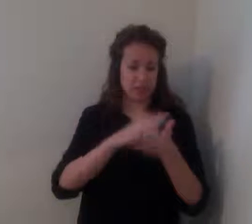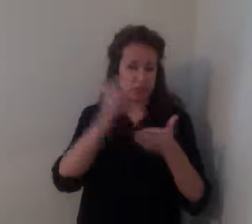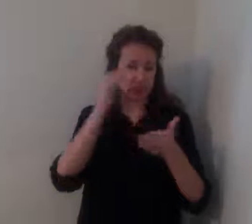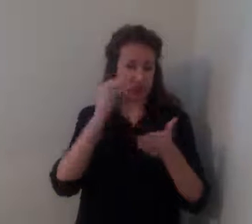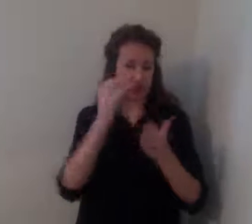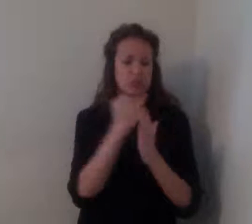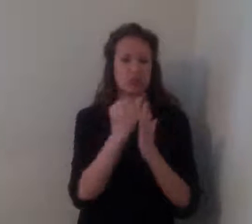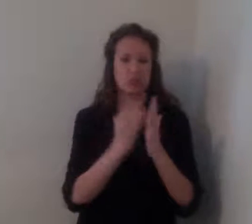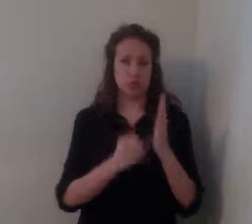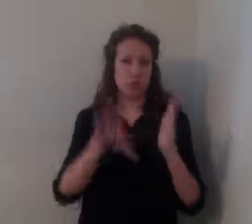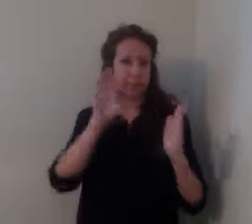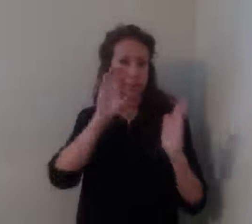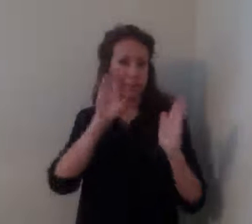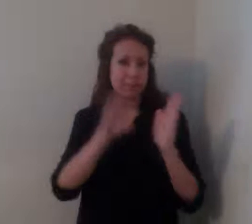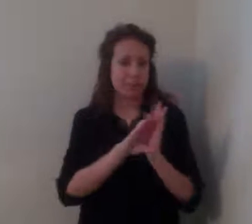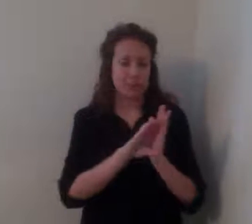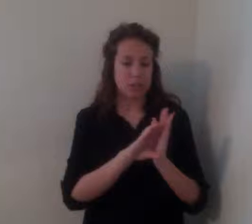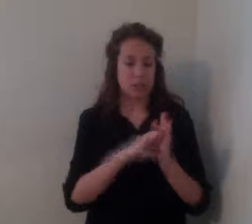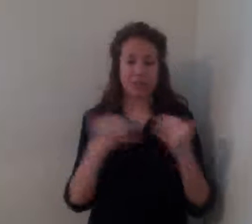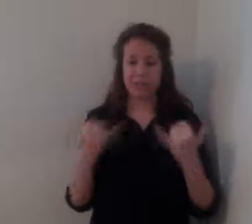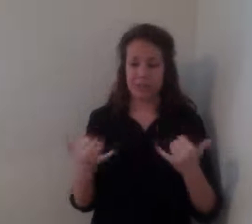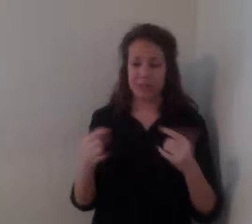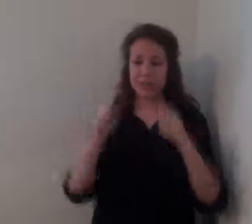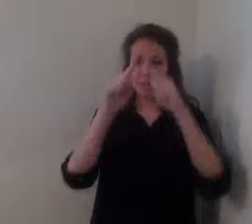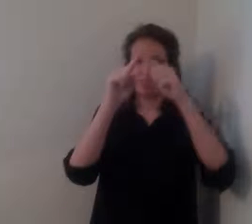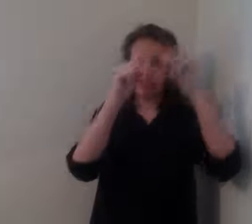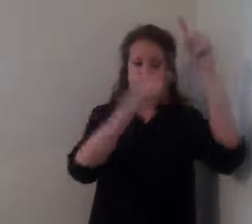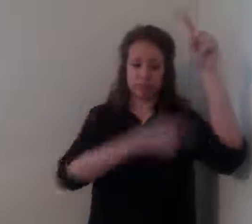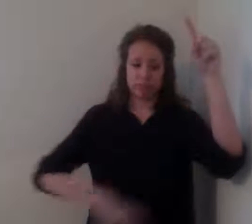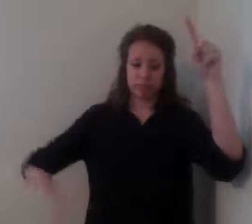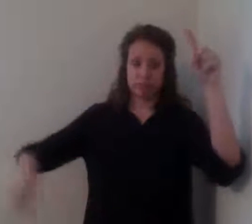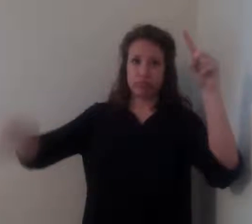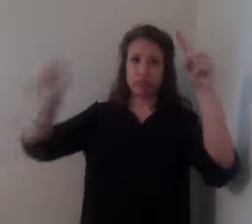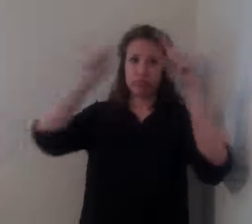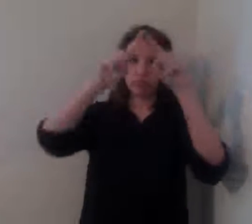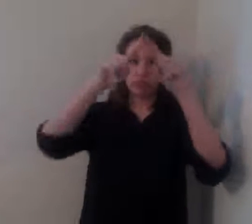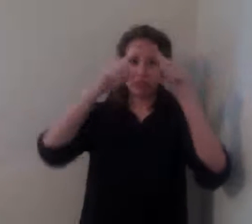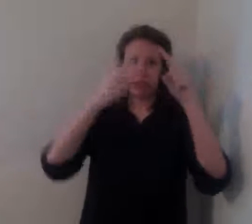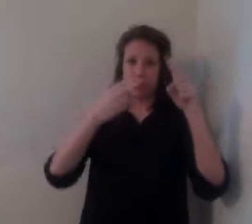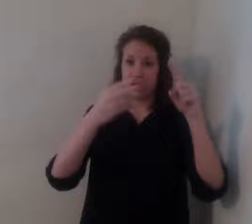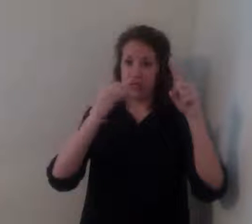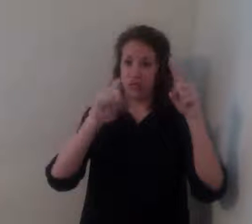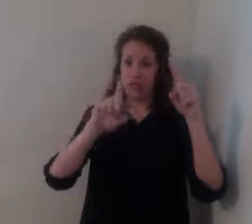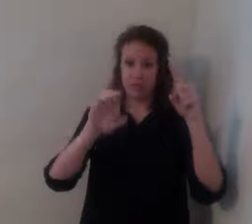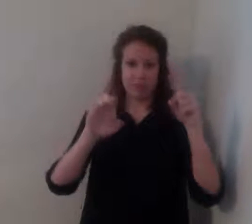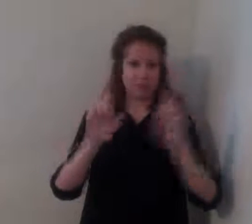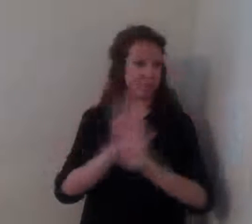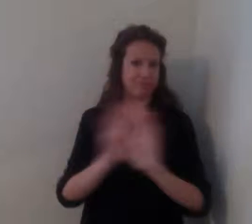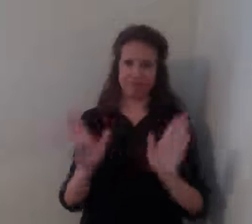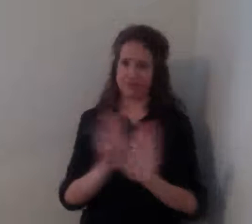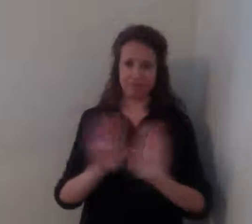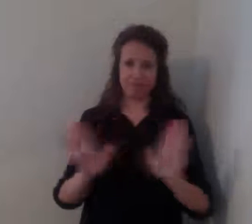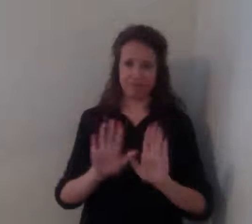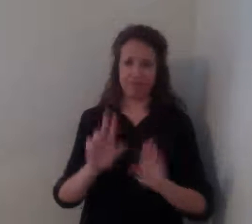work. So let's start by drawing a circle. Now this circle represents what we call a hole. Now, not the kind of hole you can fall into, more like